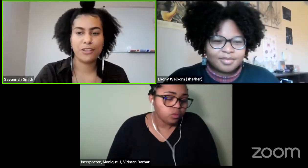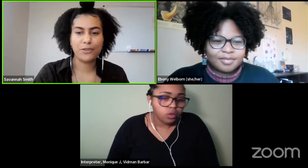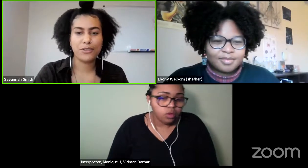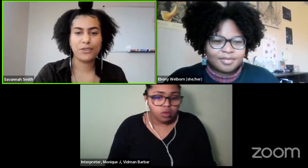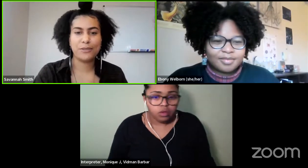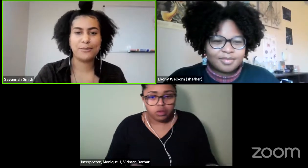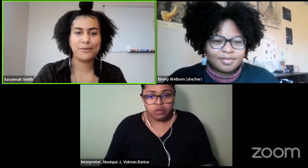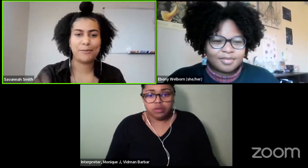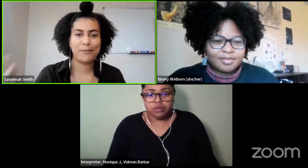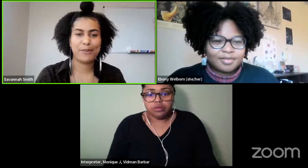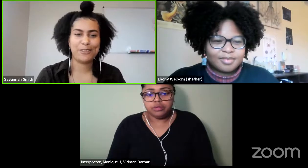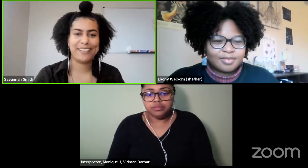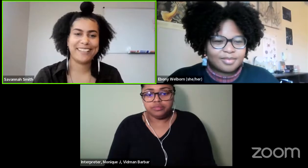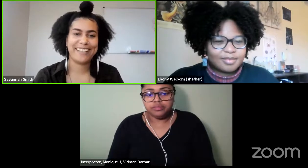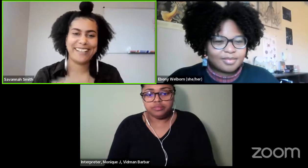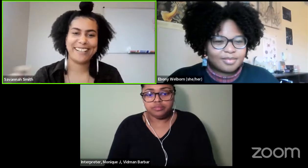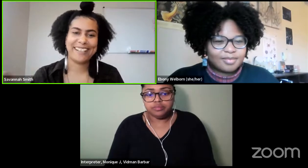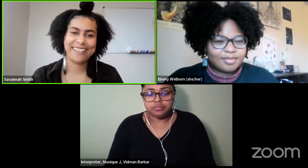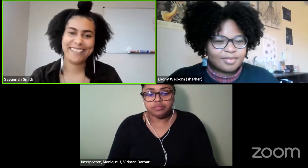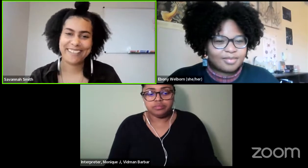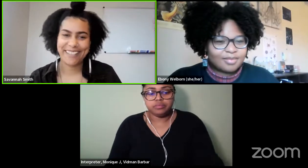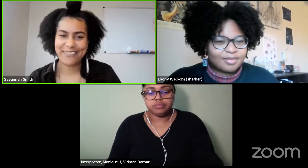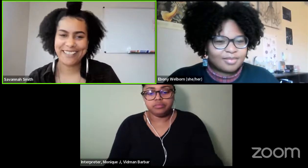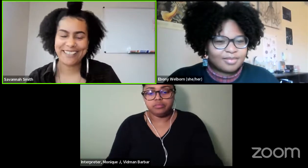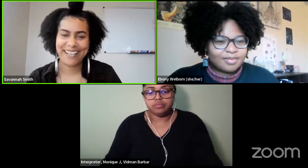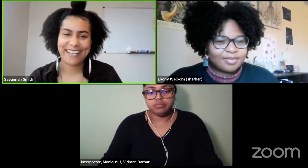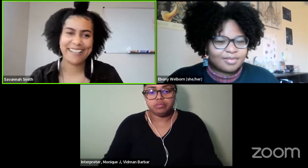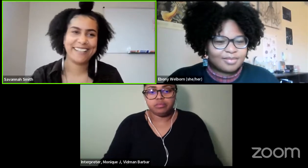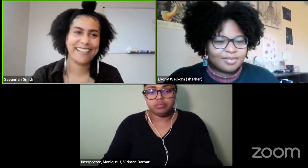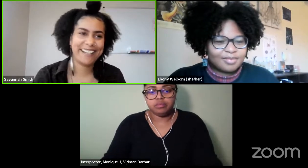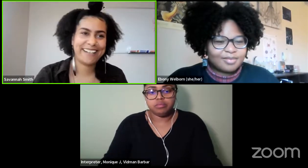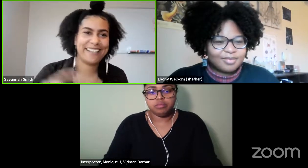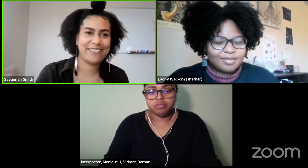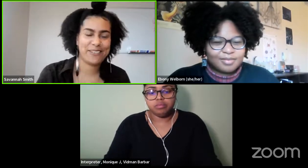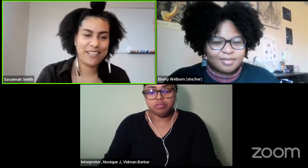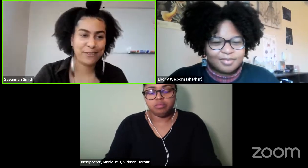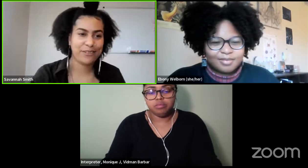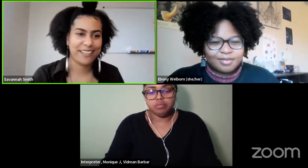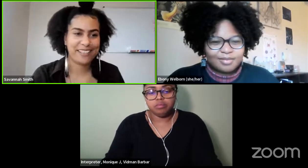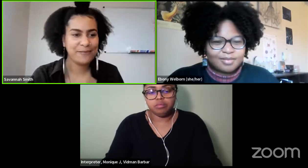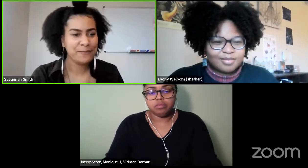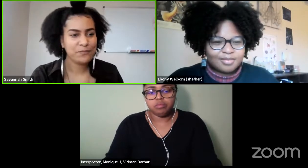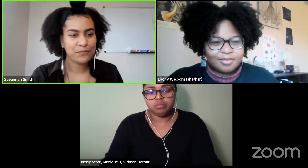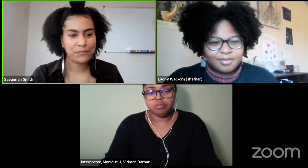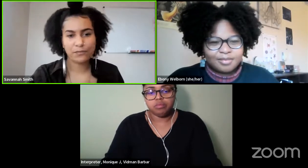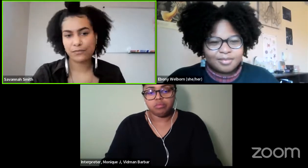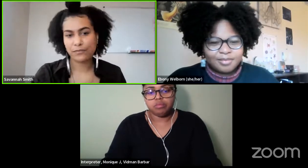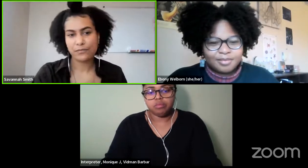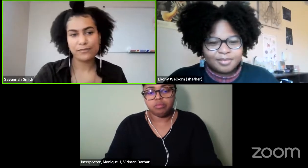And folks on YouTube, remember you can comment in the chat there and it will transfer over here.